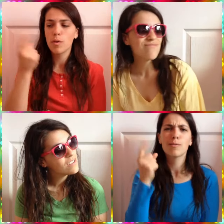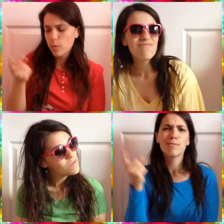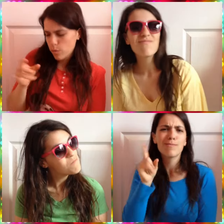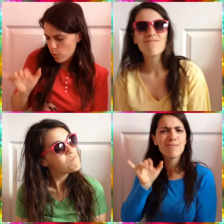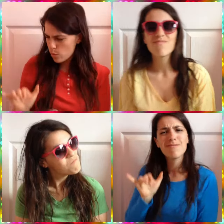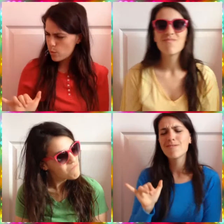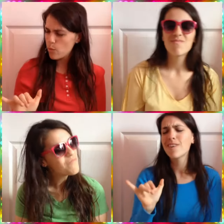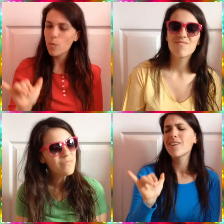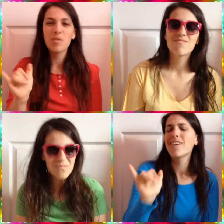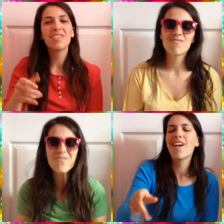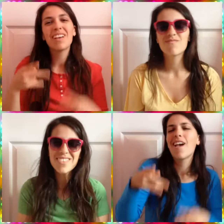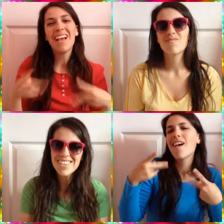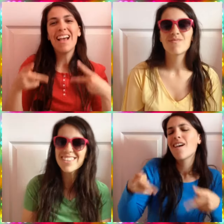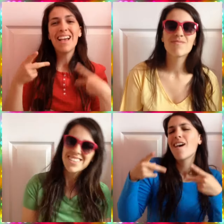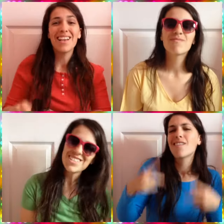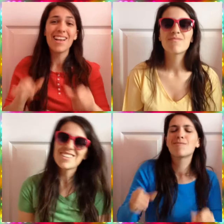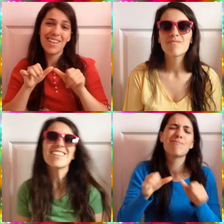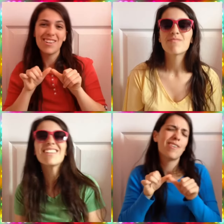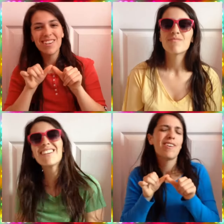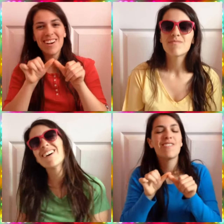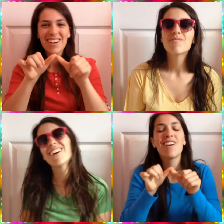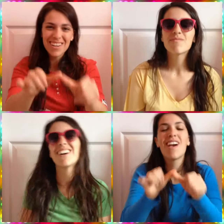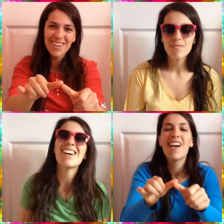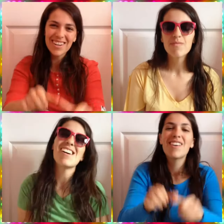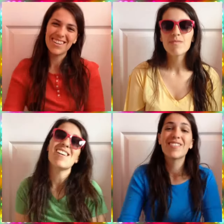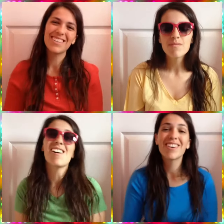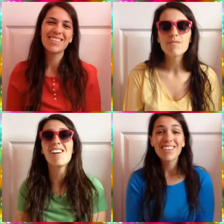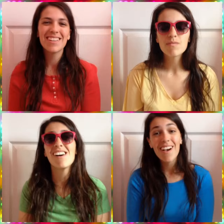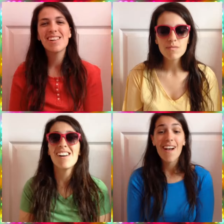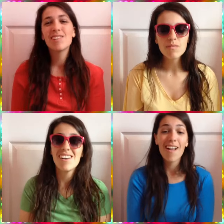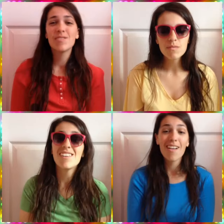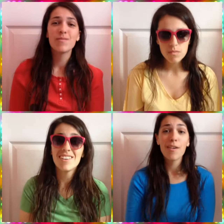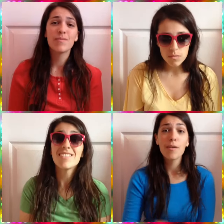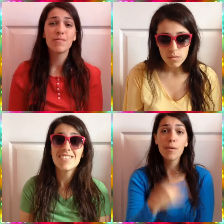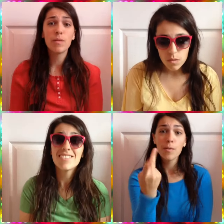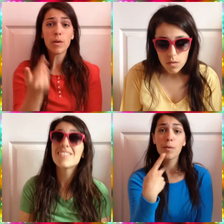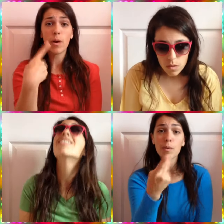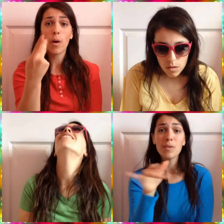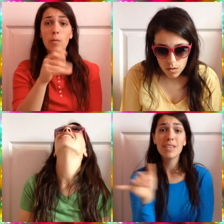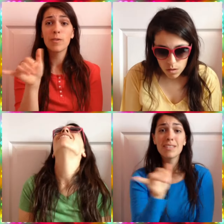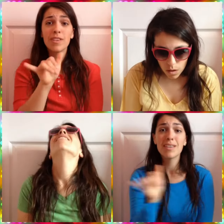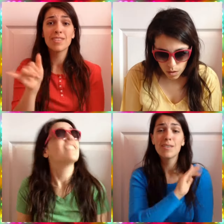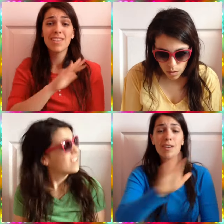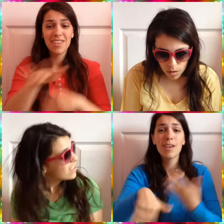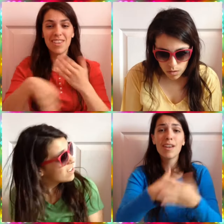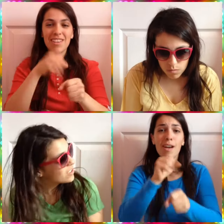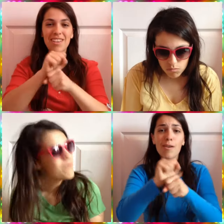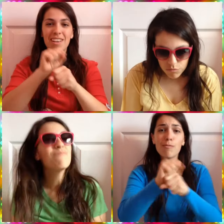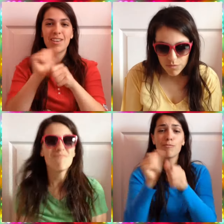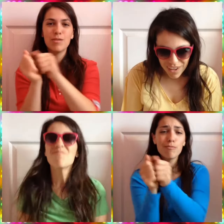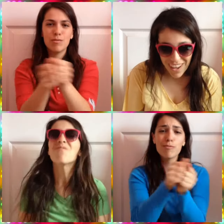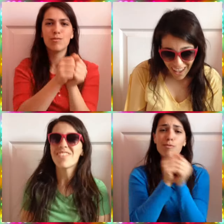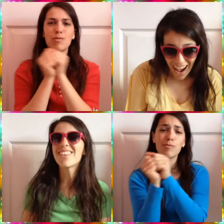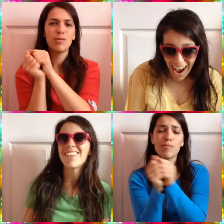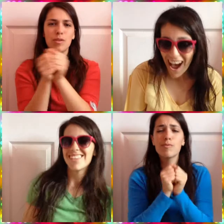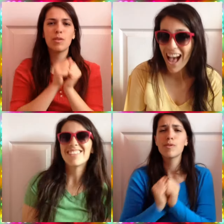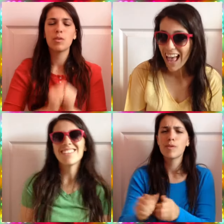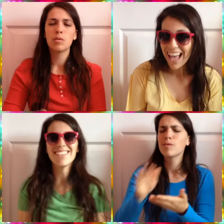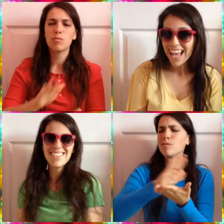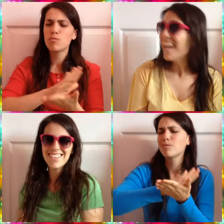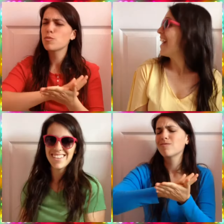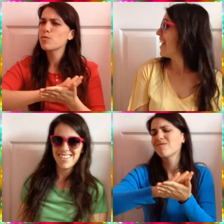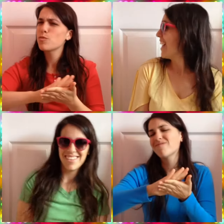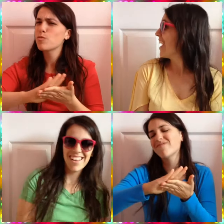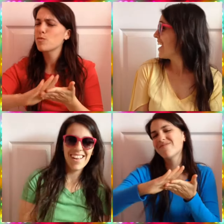and I are going forever, let's fight forever It seems I'm a human being,